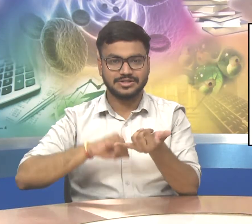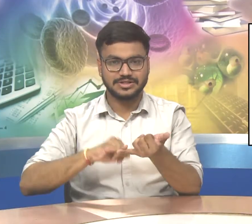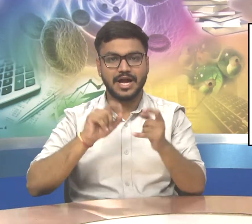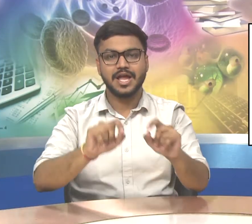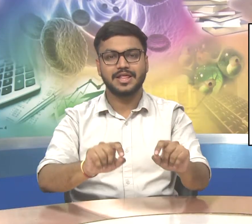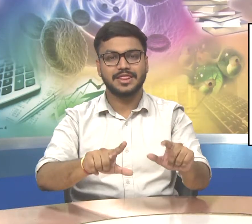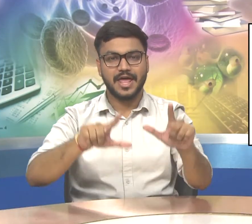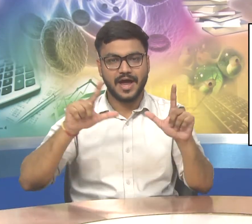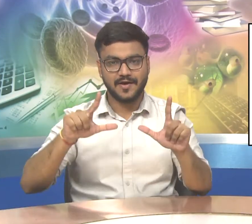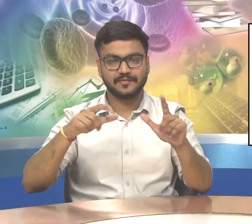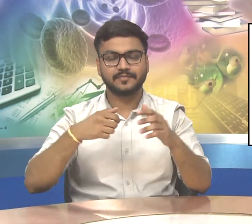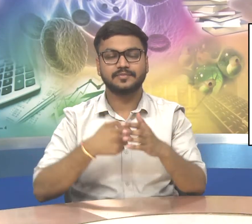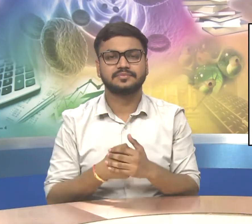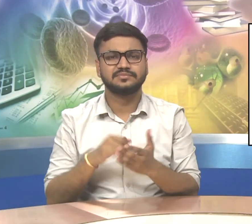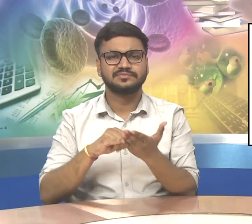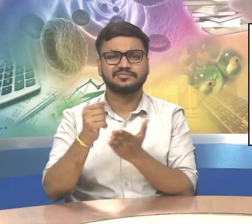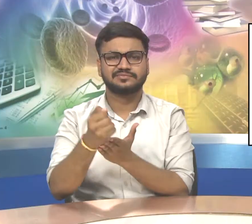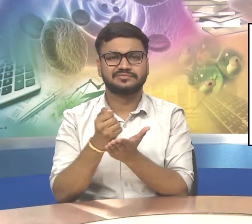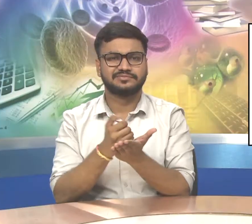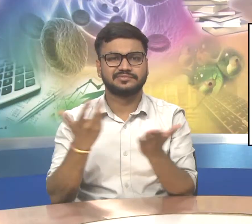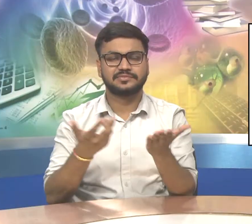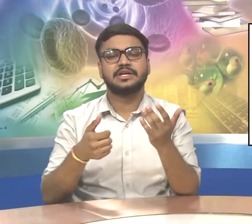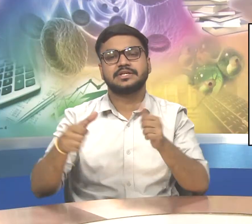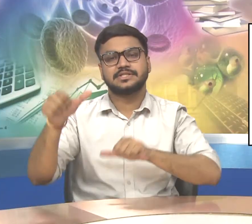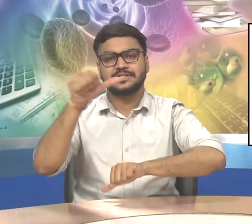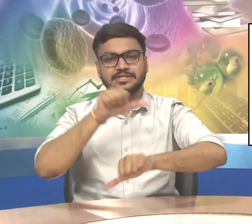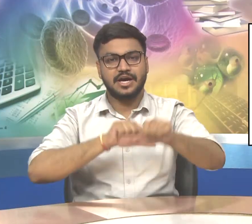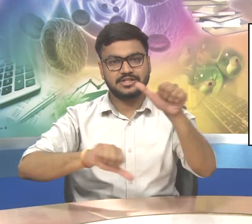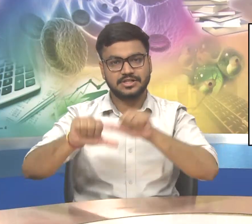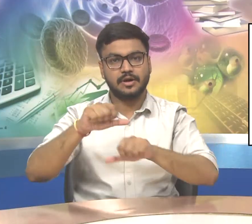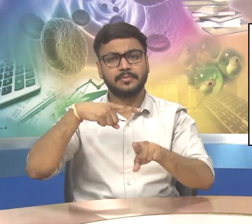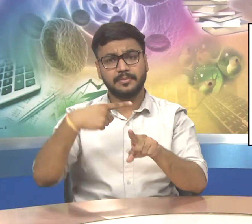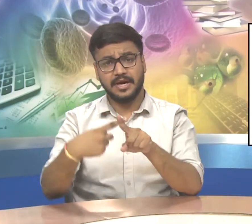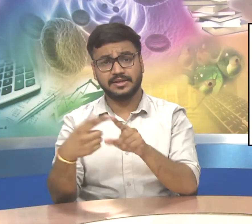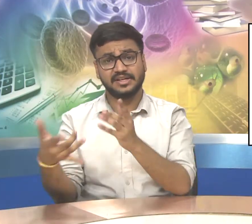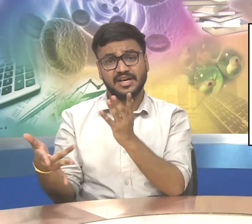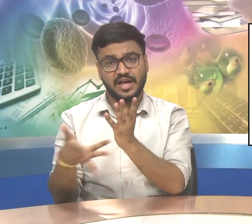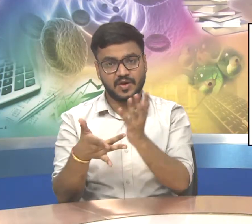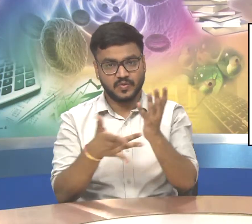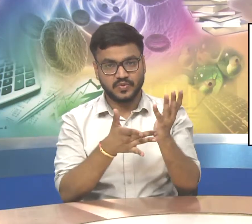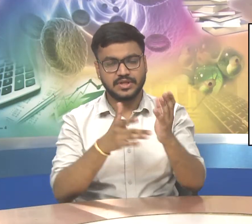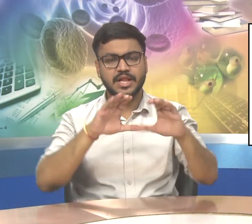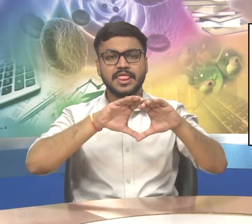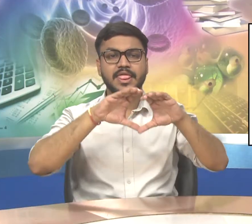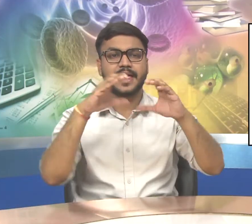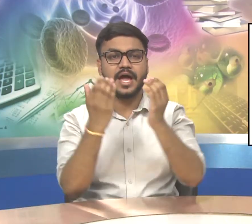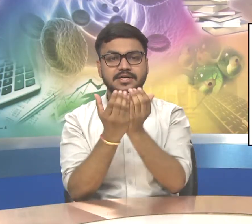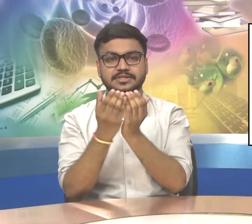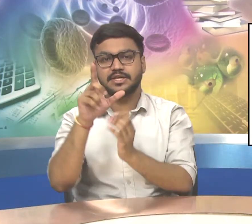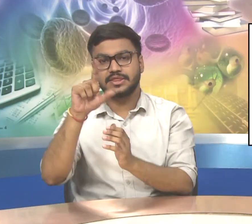Welcome to NIOS live classes. Subject Science and Technology.